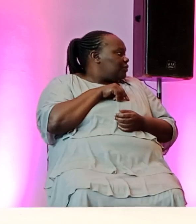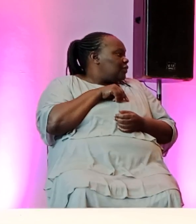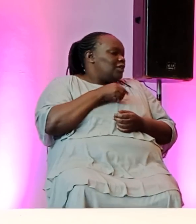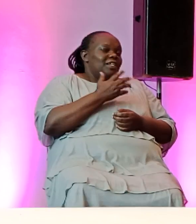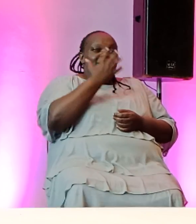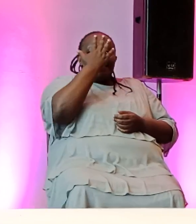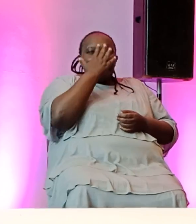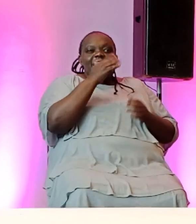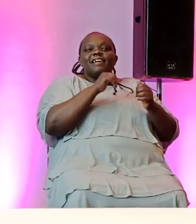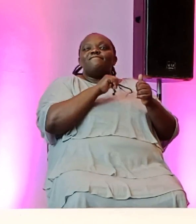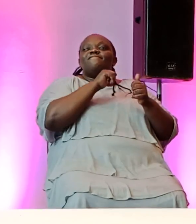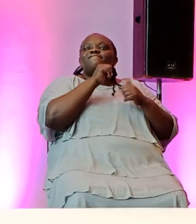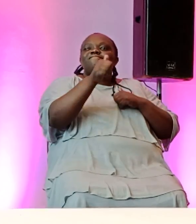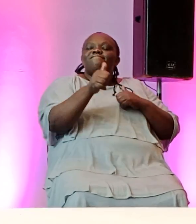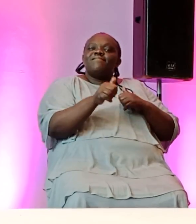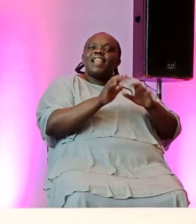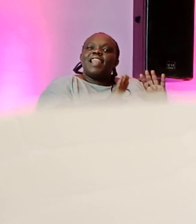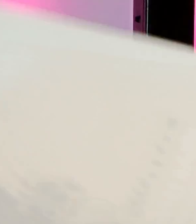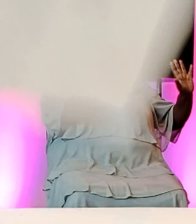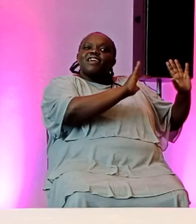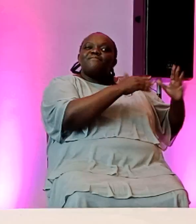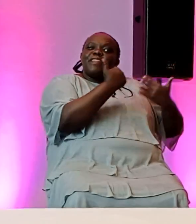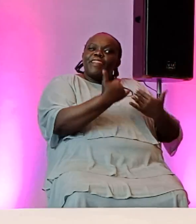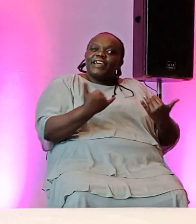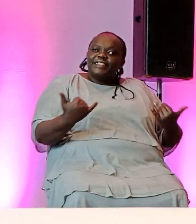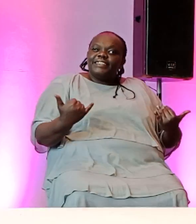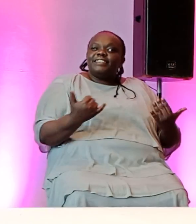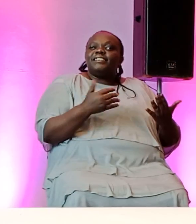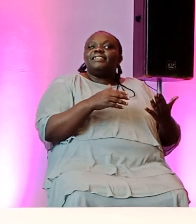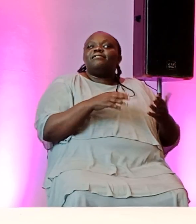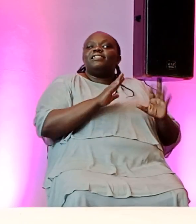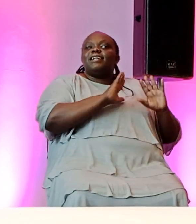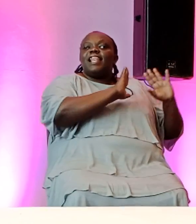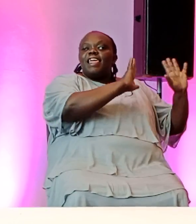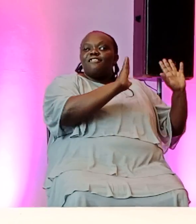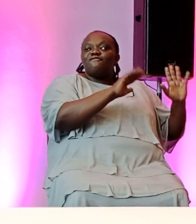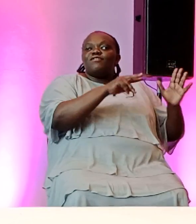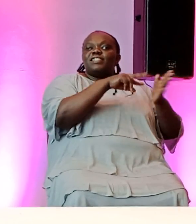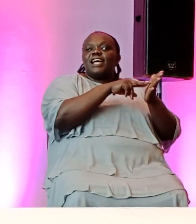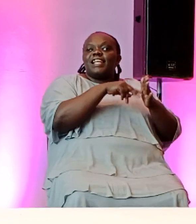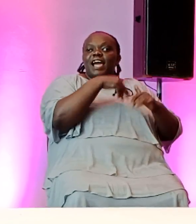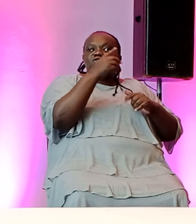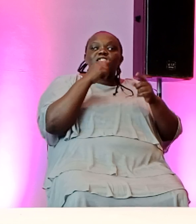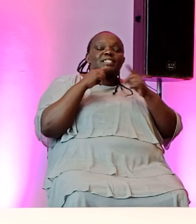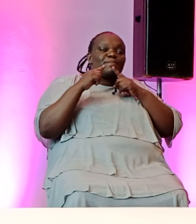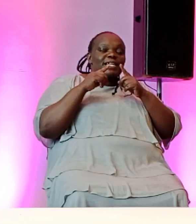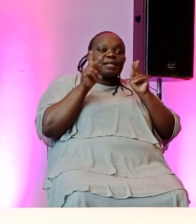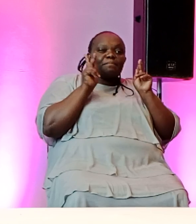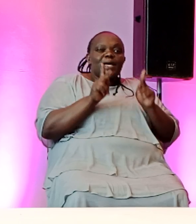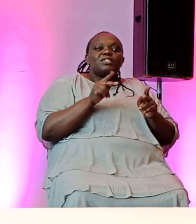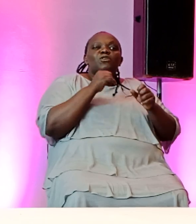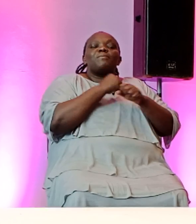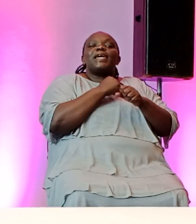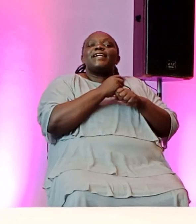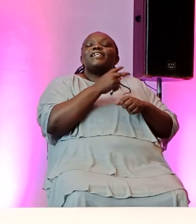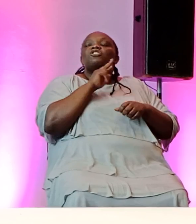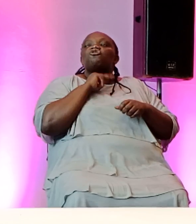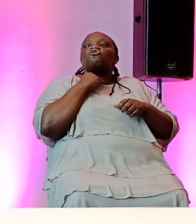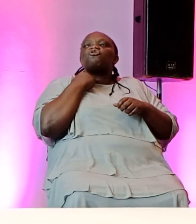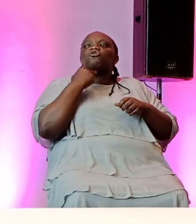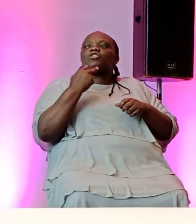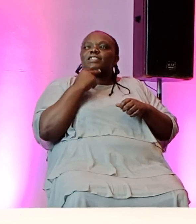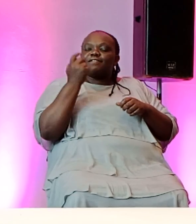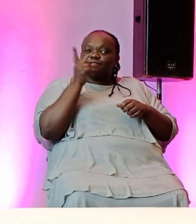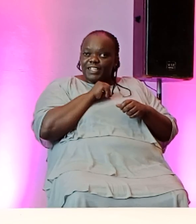shy away from things, we shy away from standing up. When we are speaking and somebody makes a bit of noise,